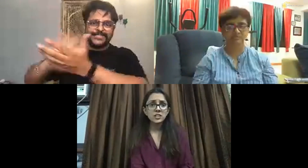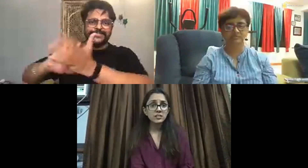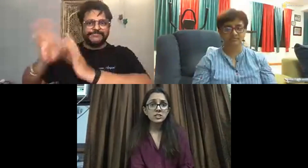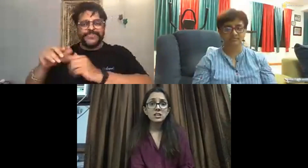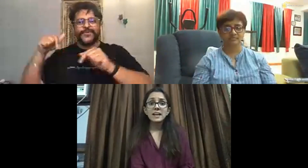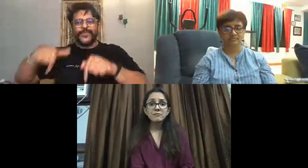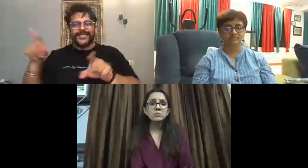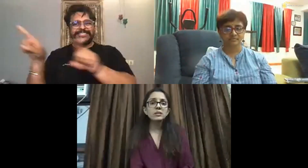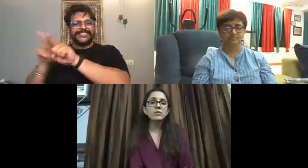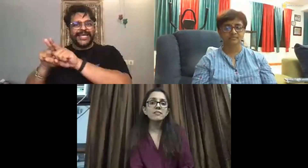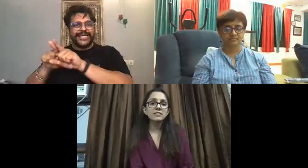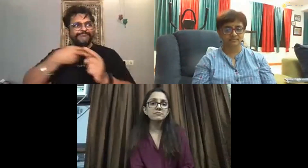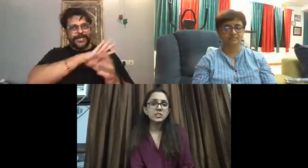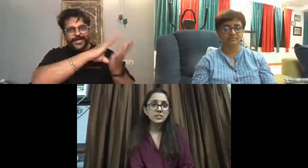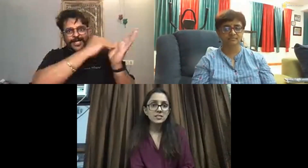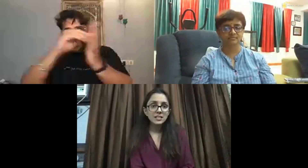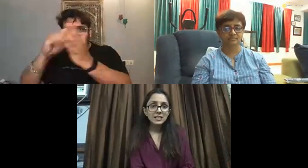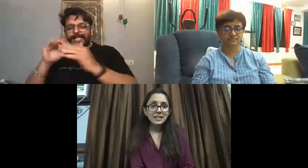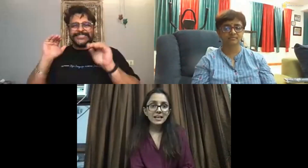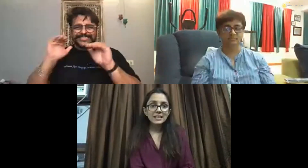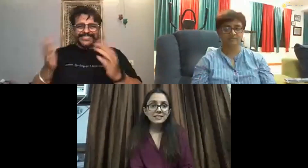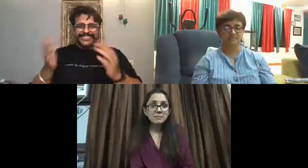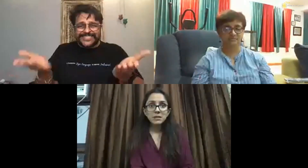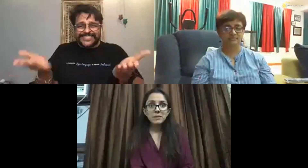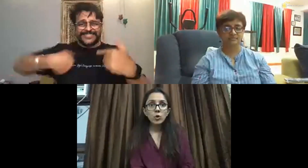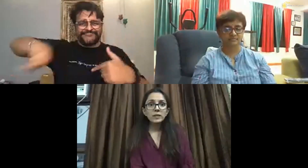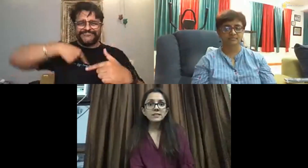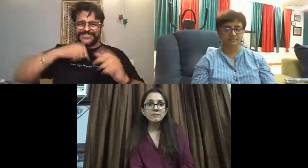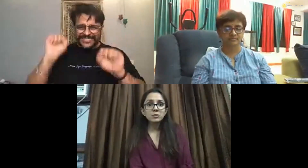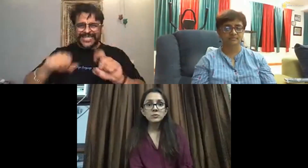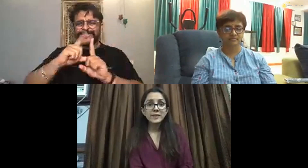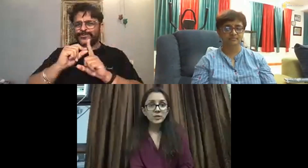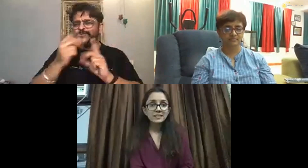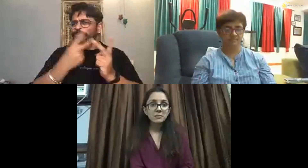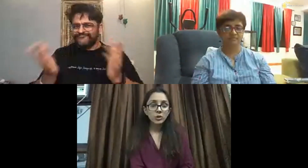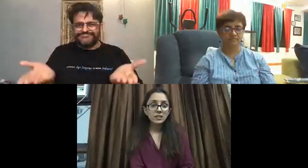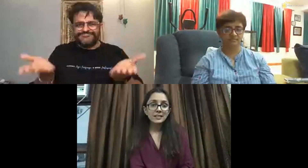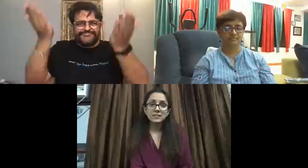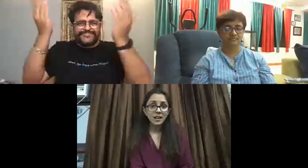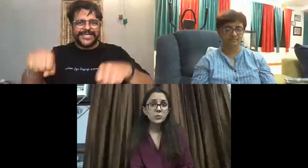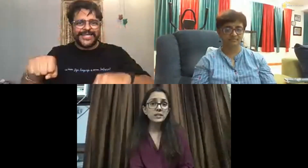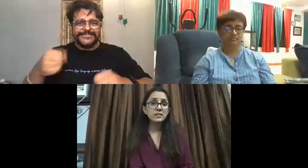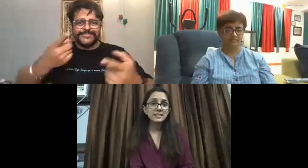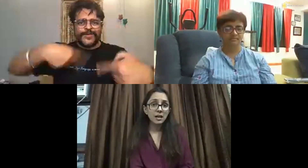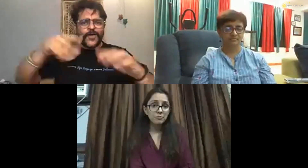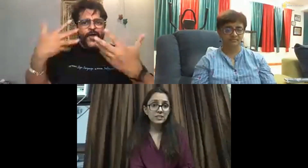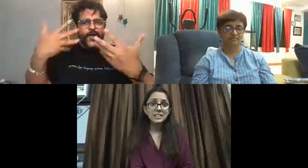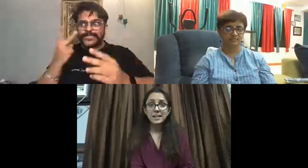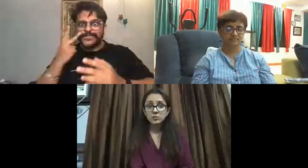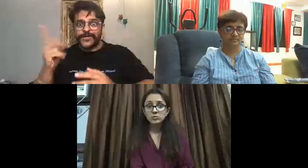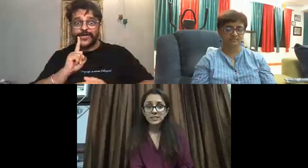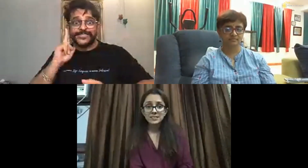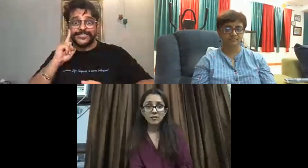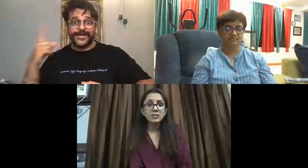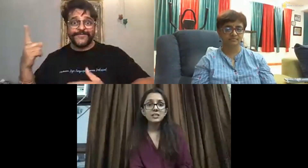we're encouraging everyone to have deaf teachers. And at the same time, I'm hoping that everyone will replicate their model, and they are doing great stuff. They can